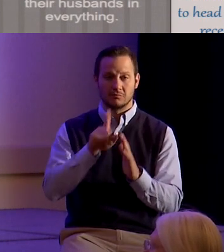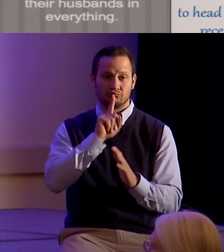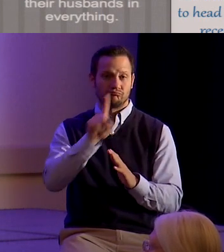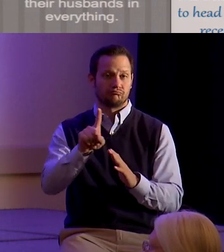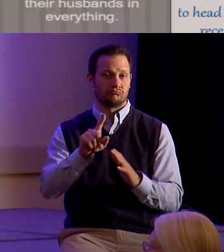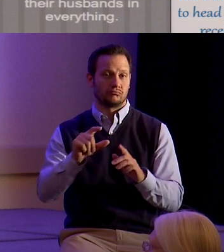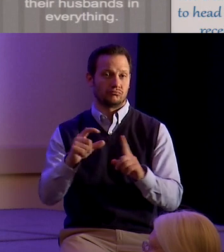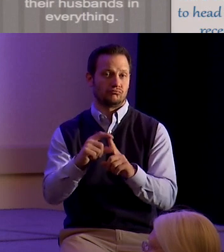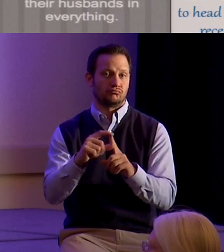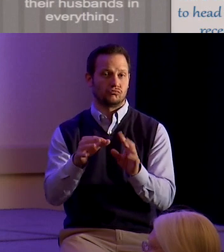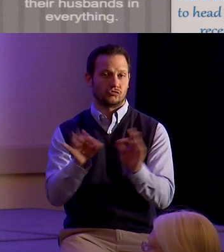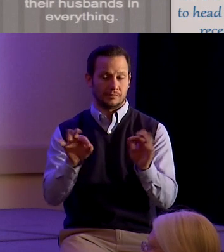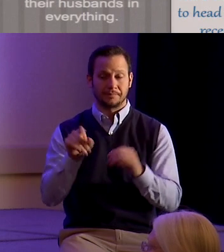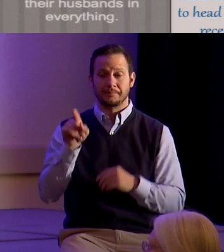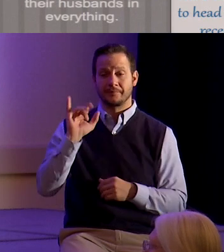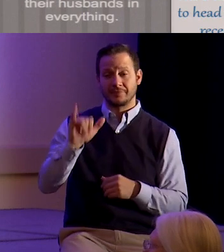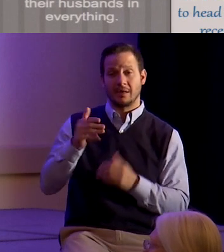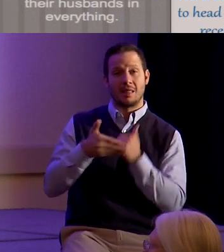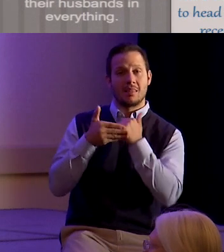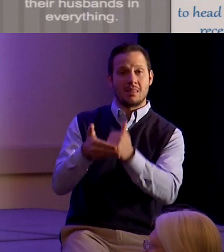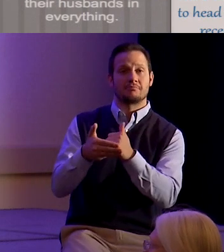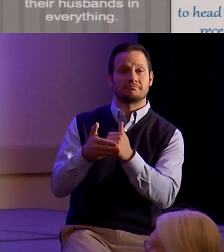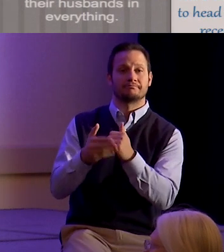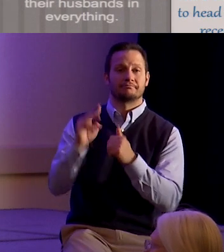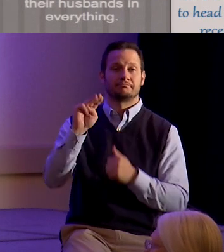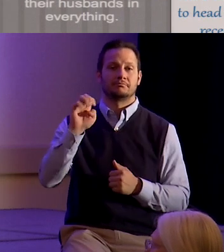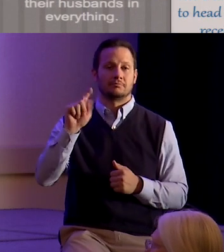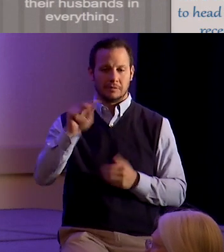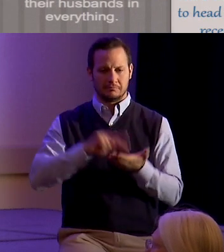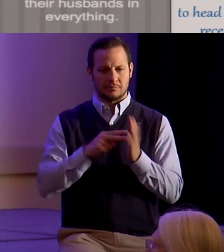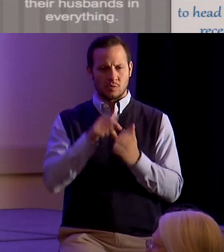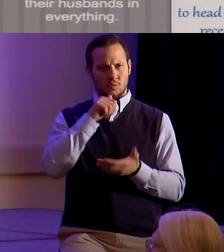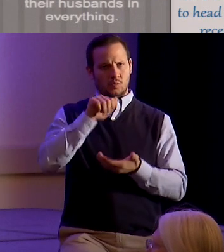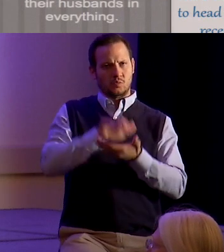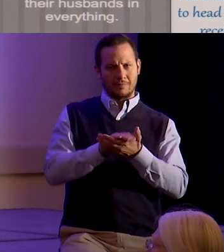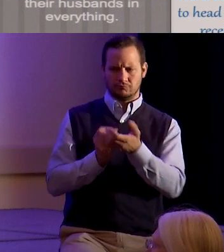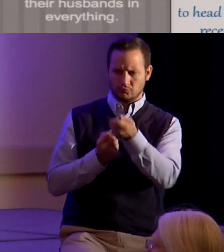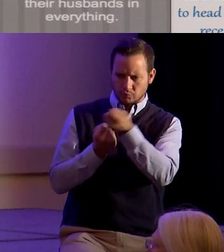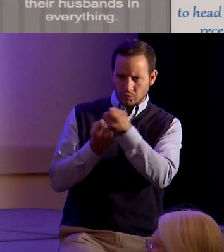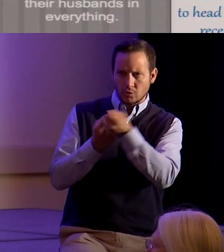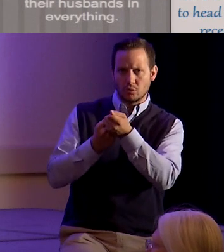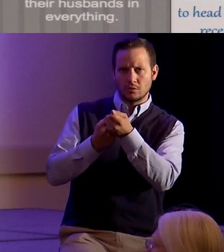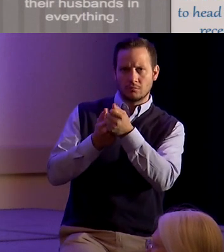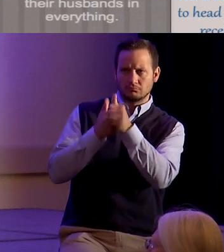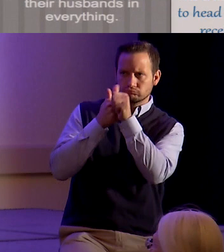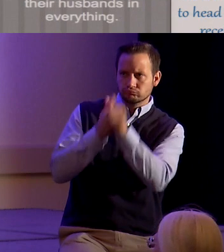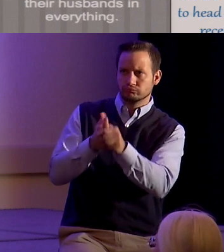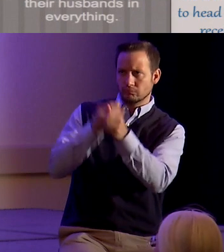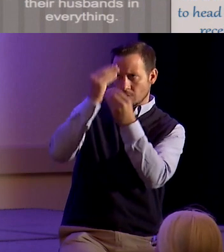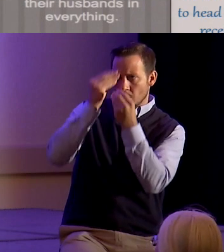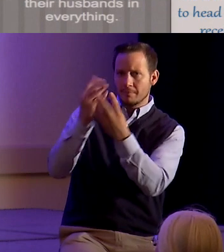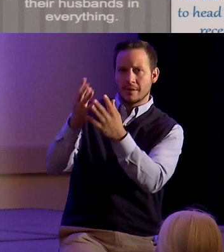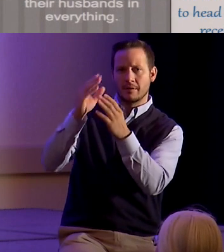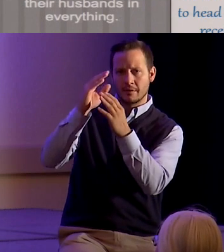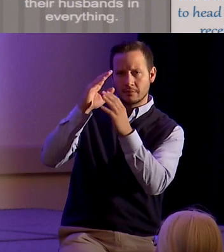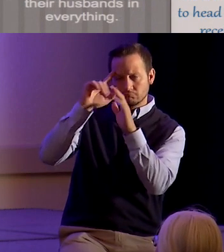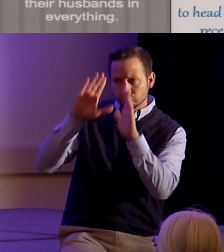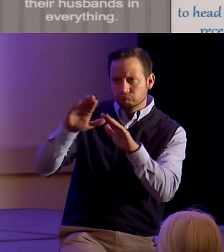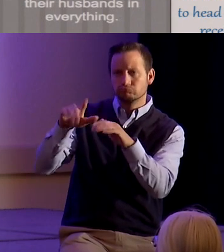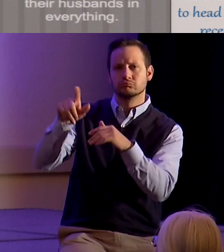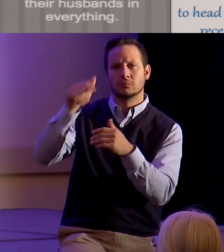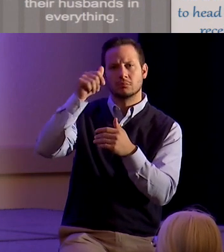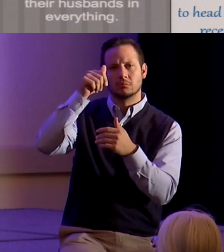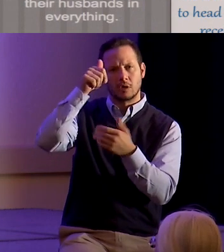A helpmeet is essentially a supportive, submissive wife to her husband. She does everything he says. She's